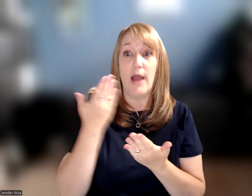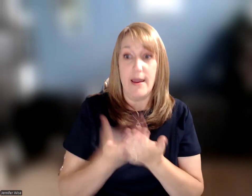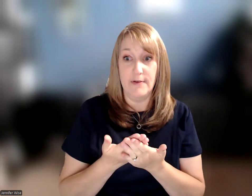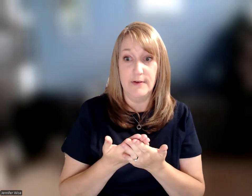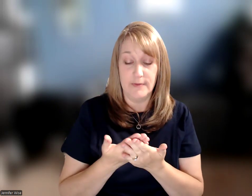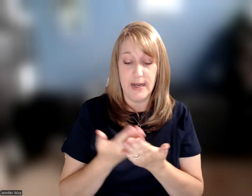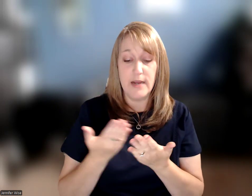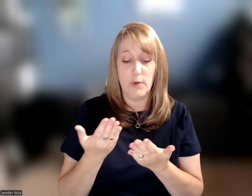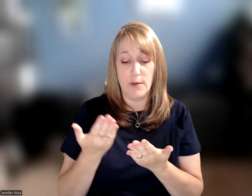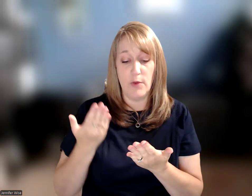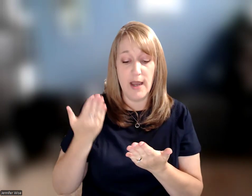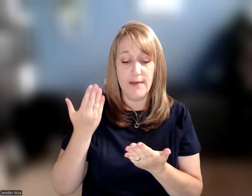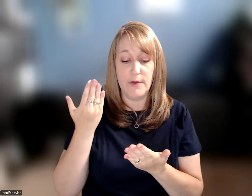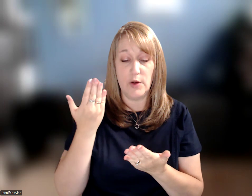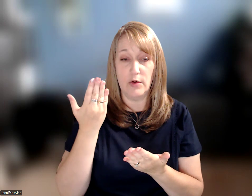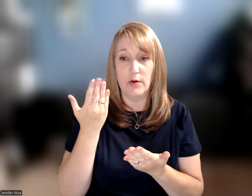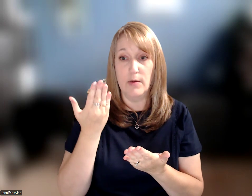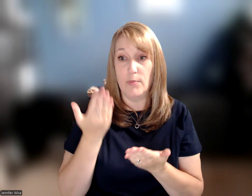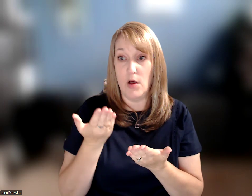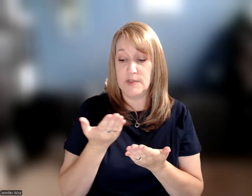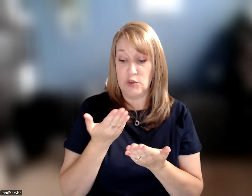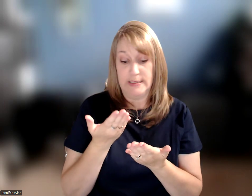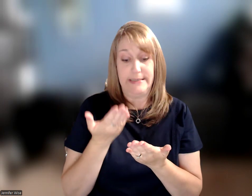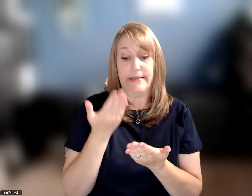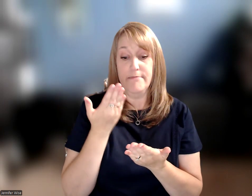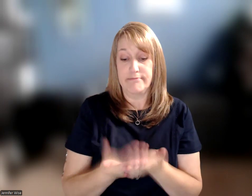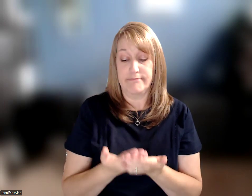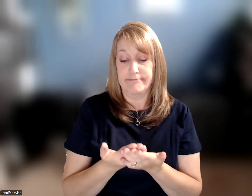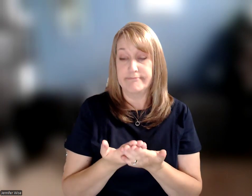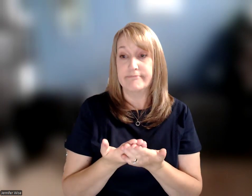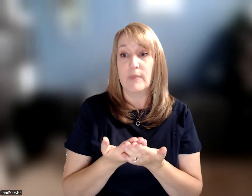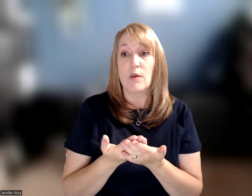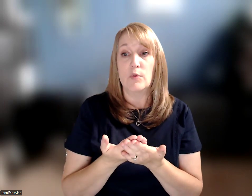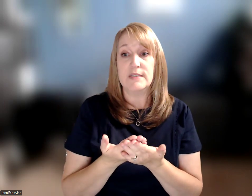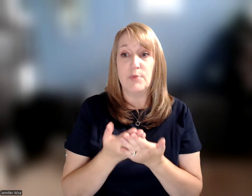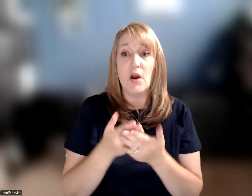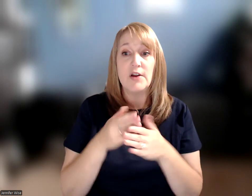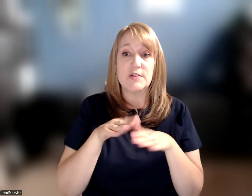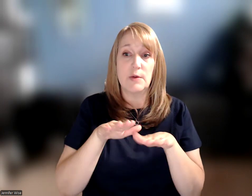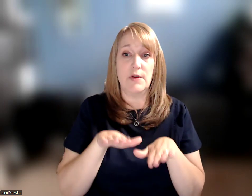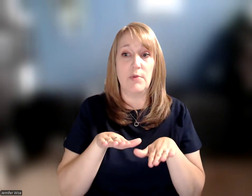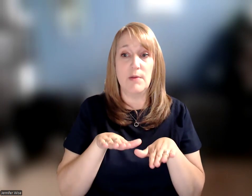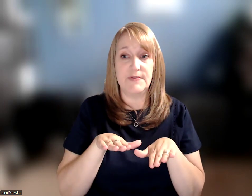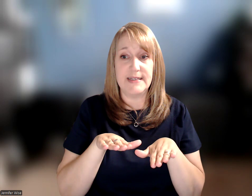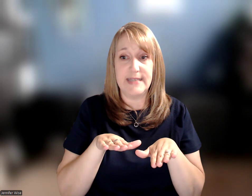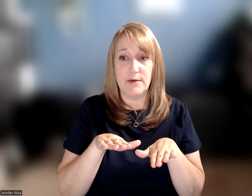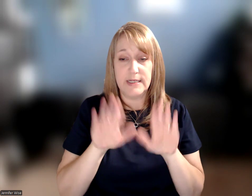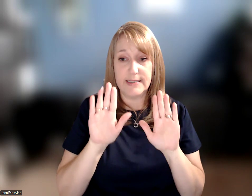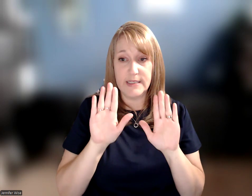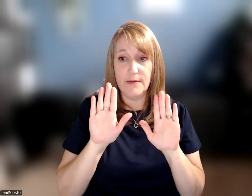arrive, right? With arrive, your palms, you can see them. With depart, you start with your palms face down. It's still a